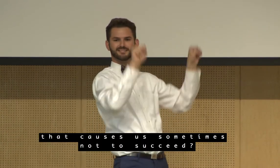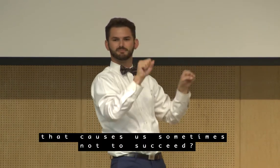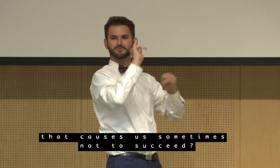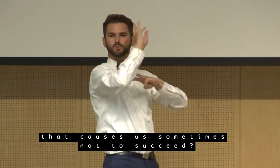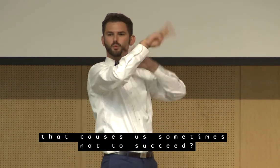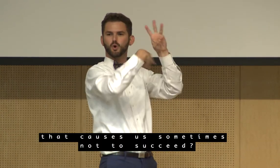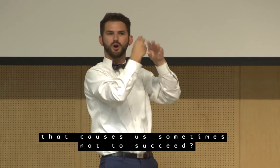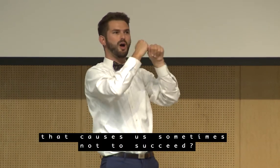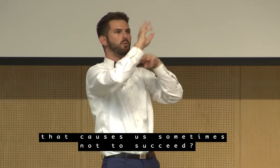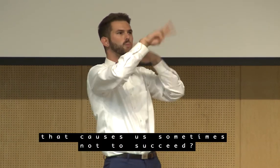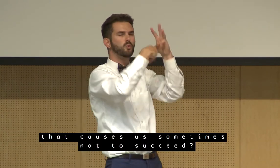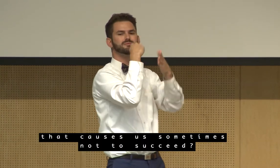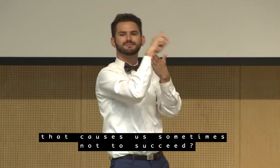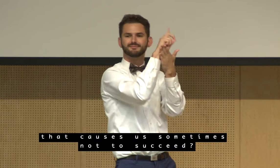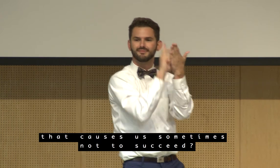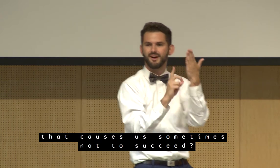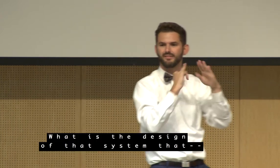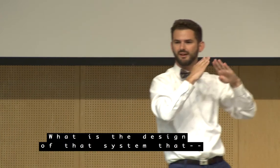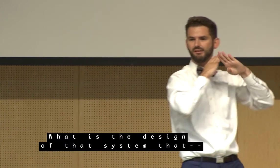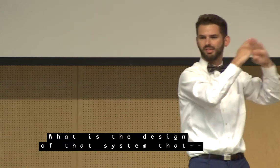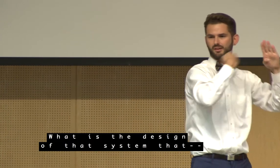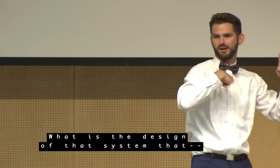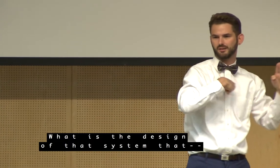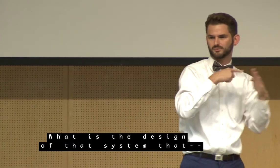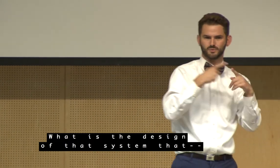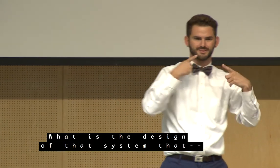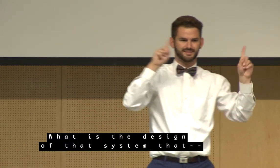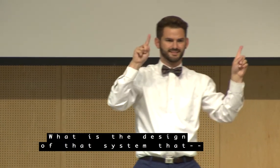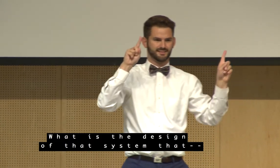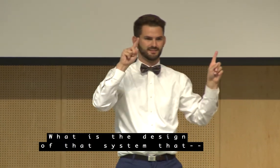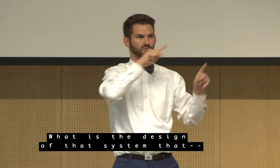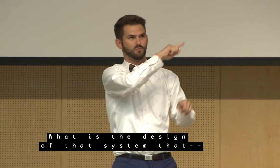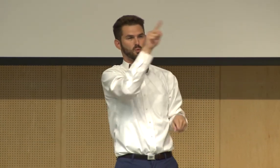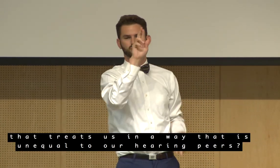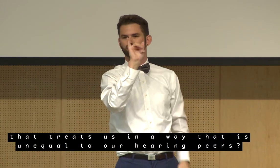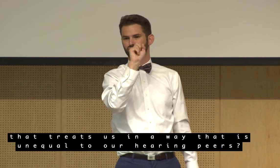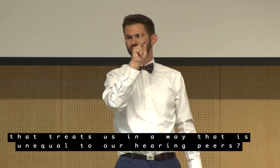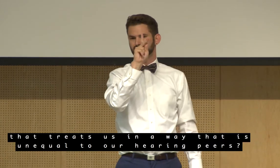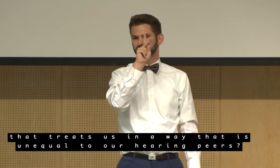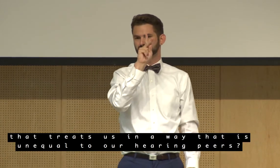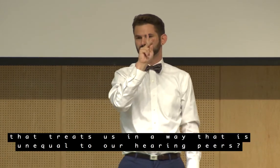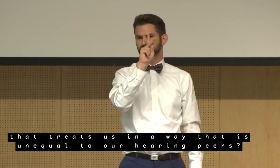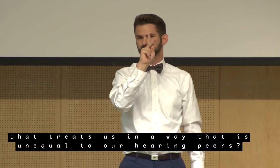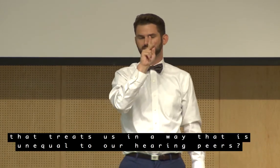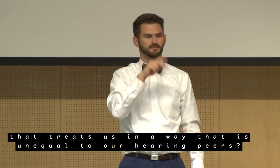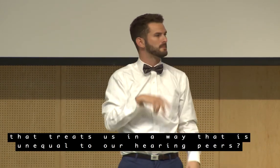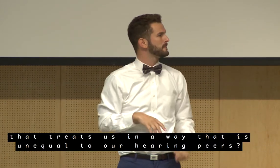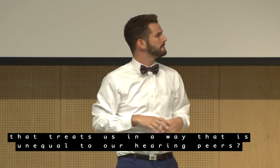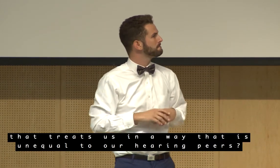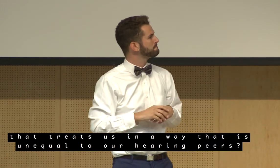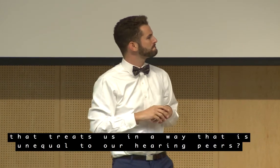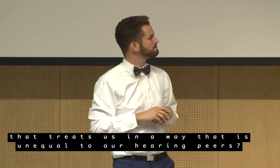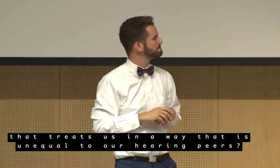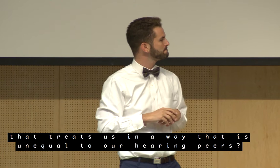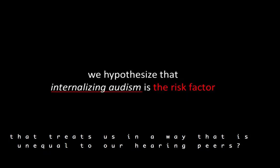us sometimes not to succeed? What is the design of that system that treats us in a way that is unequal to our hearing peers?